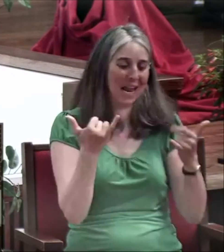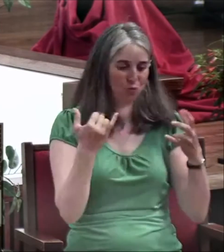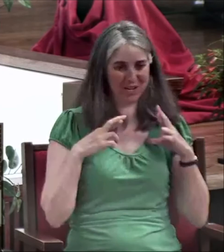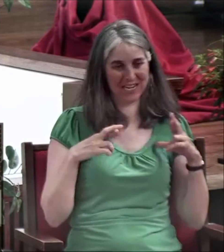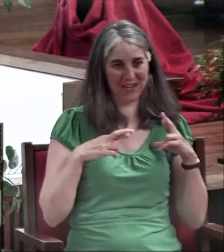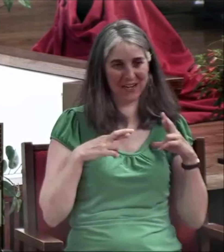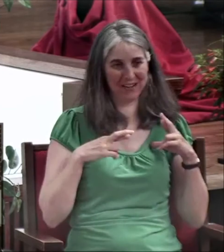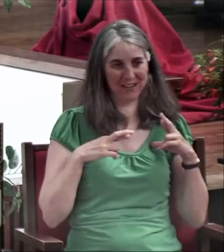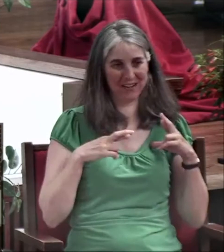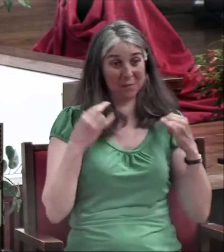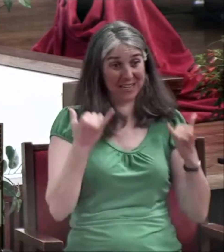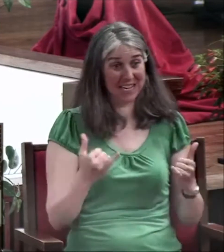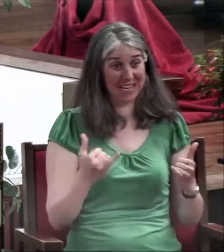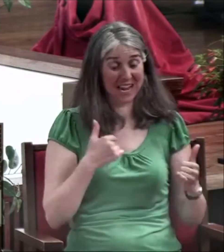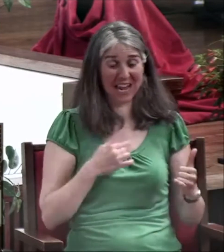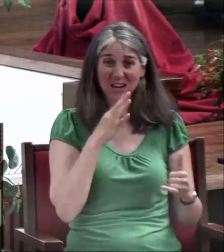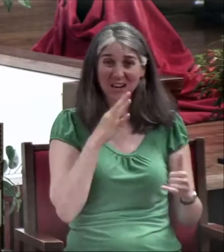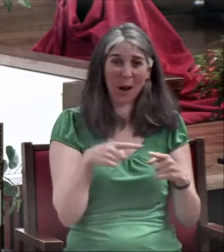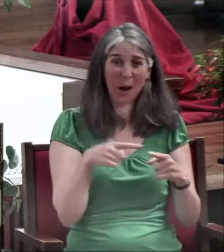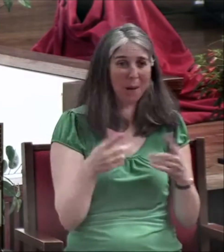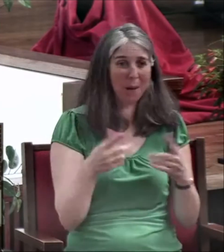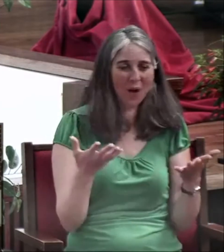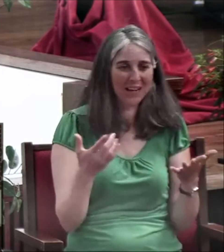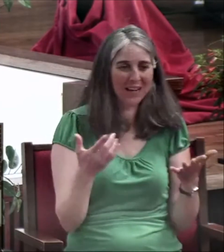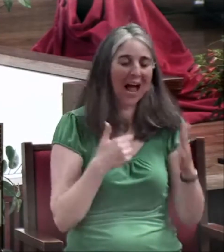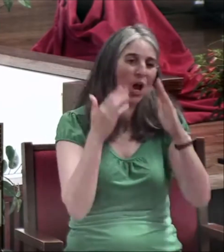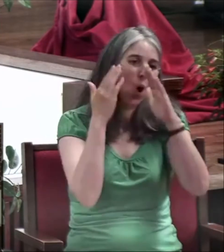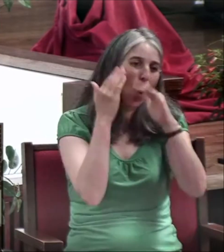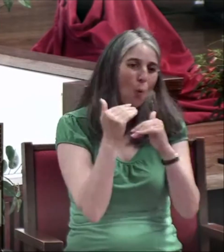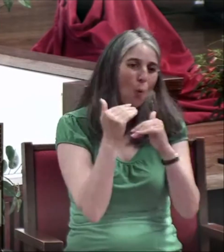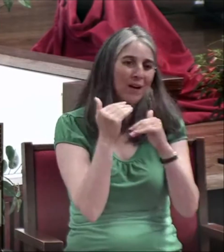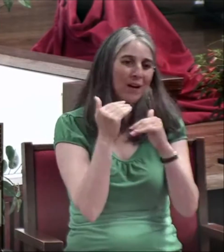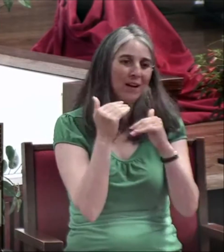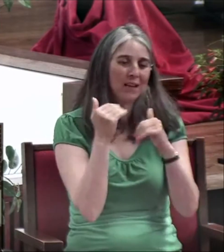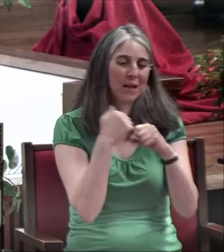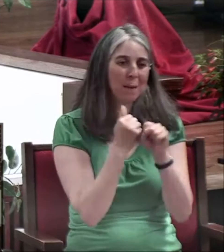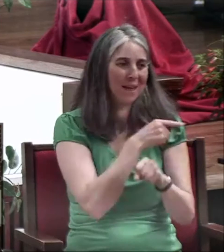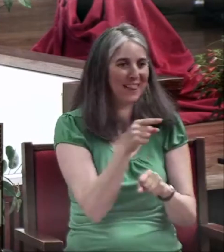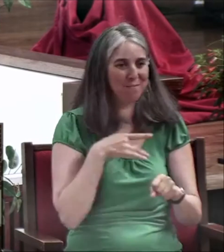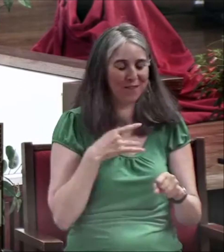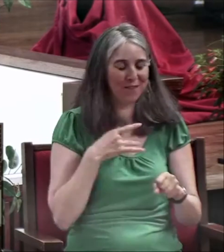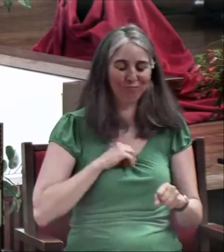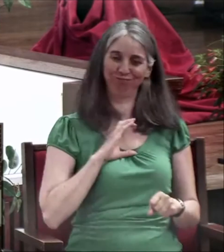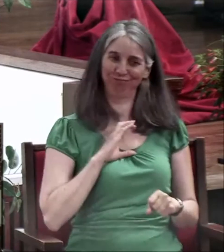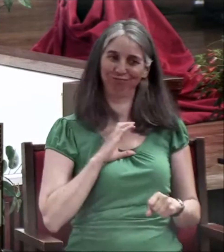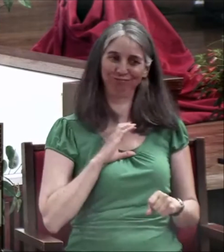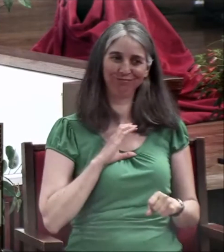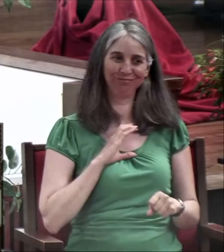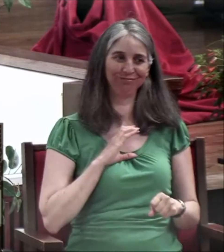going to talk about something today that I hope would make them happy.